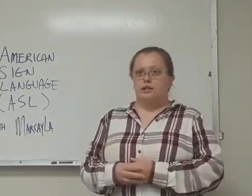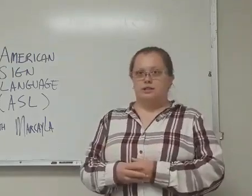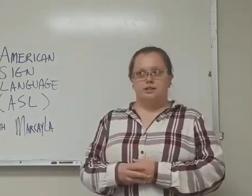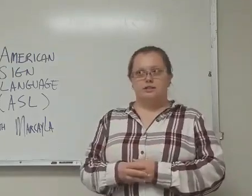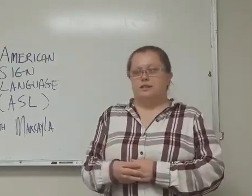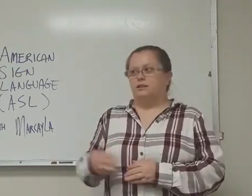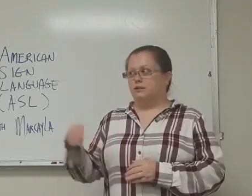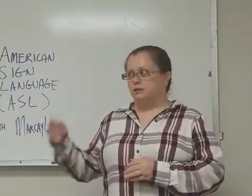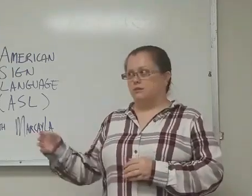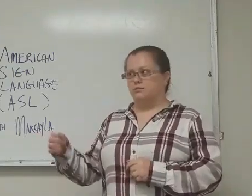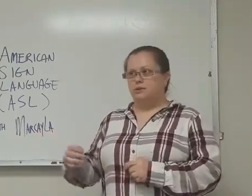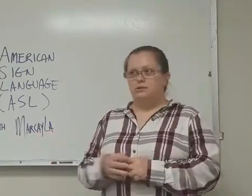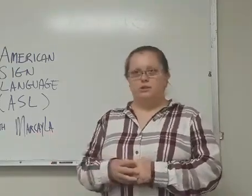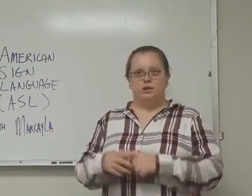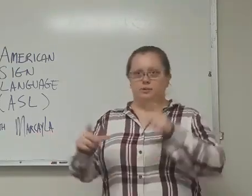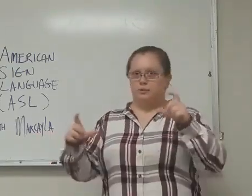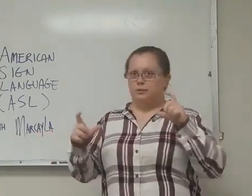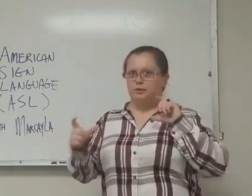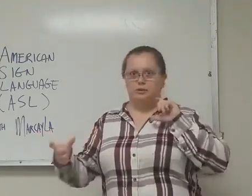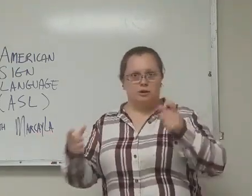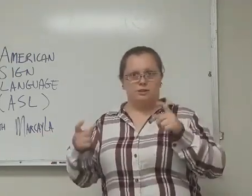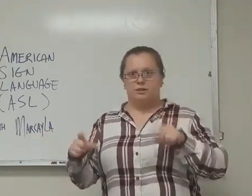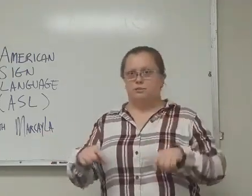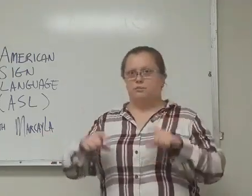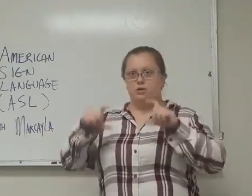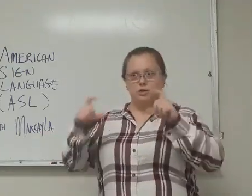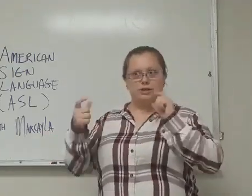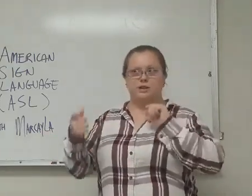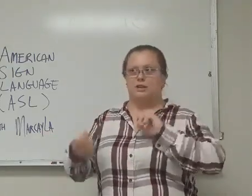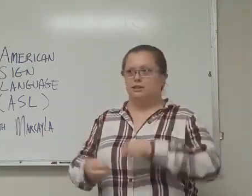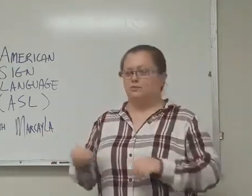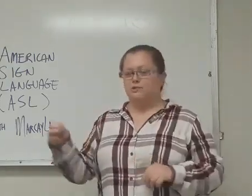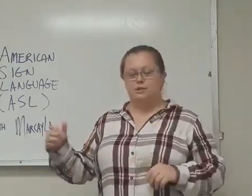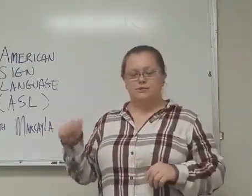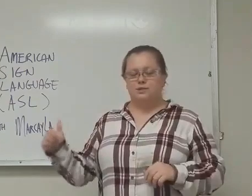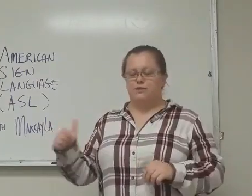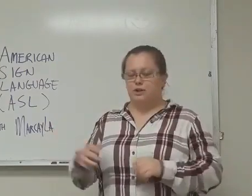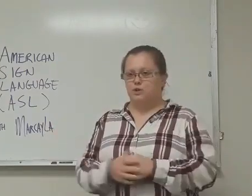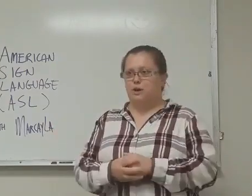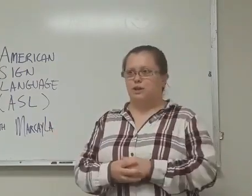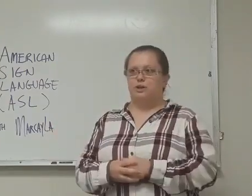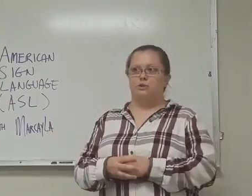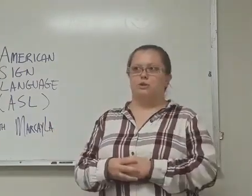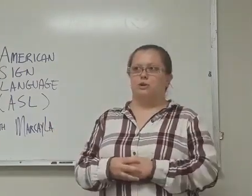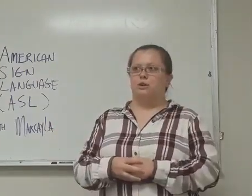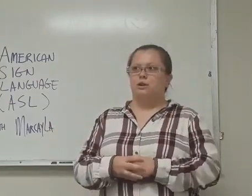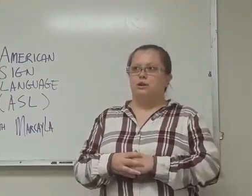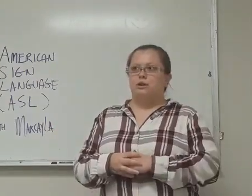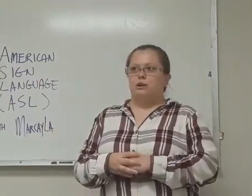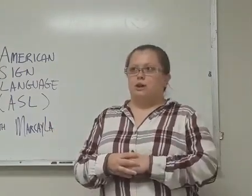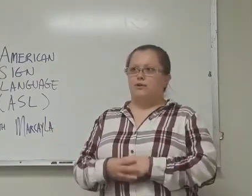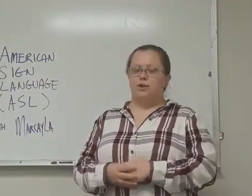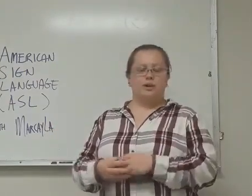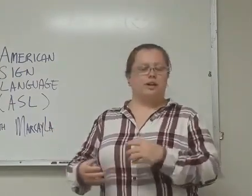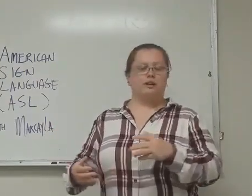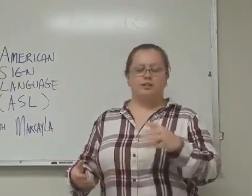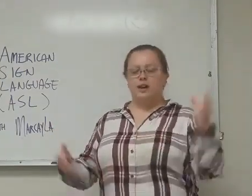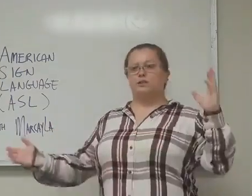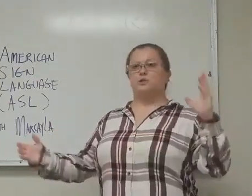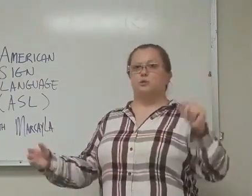practice is when you come up across the street sign, to fingerspell it, or if you're reading a title to a